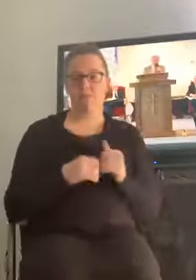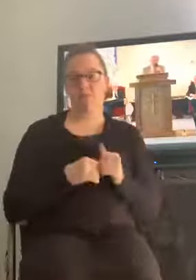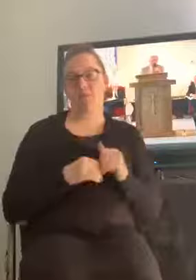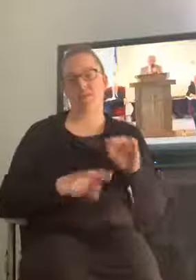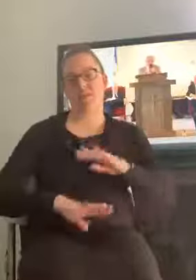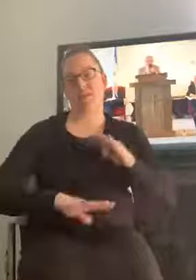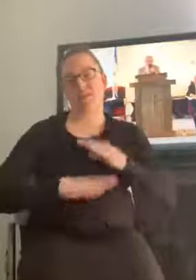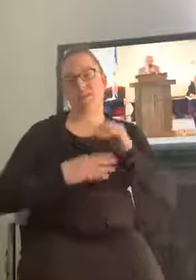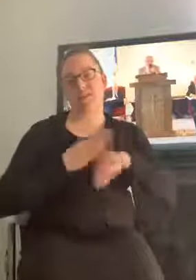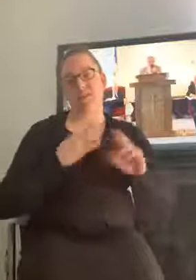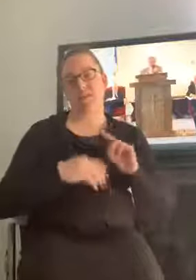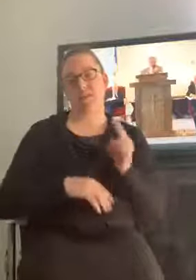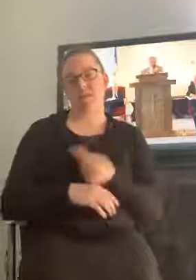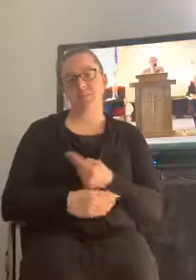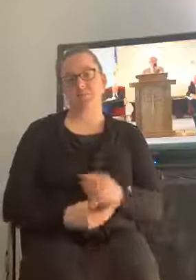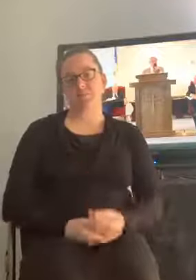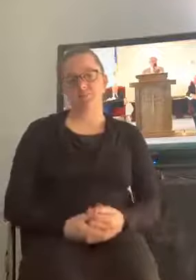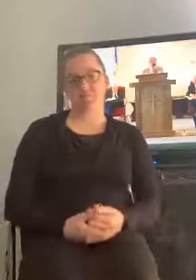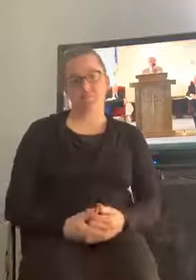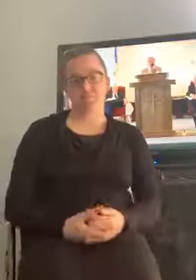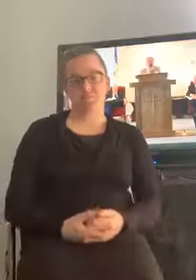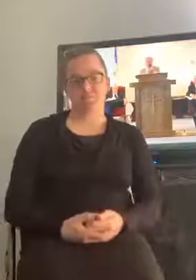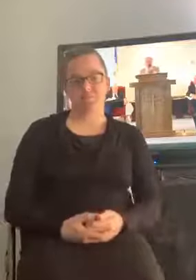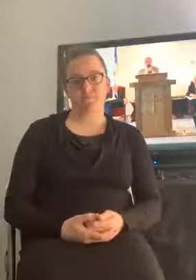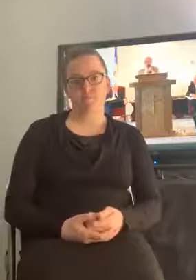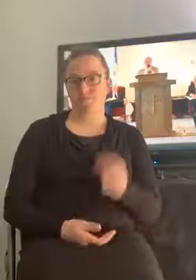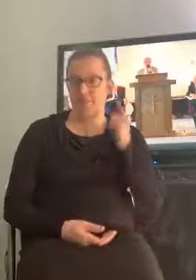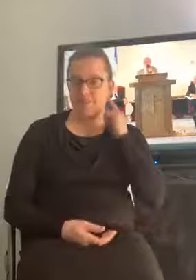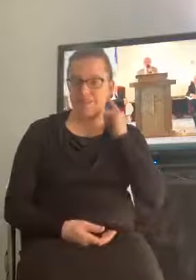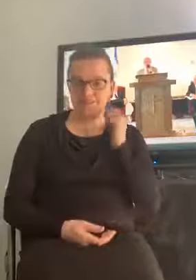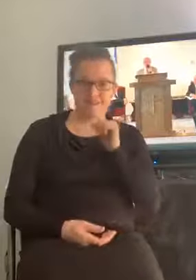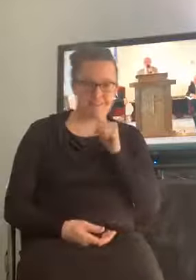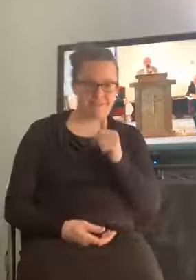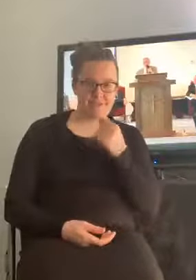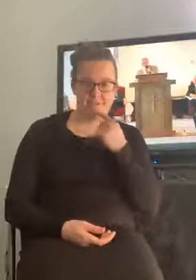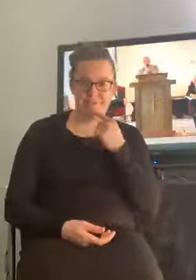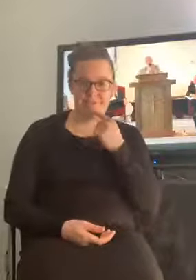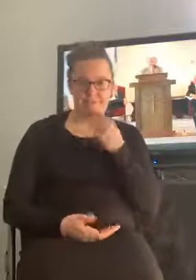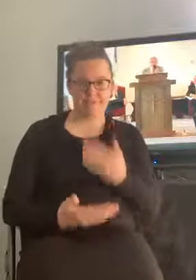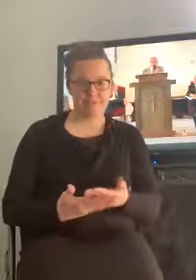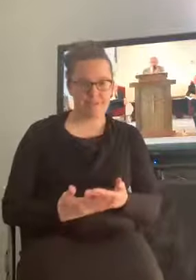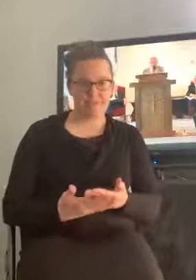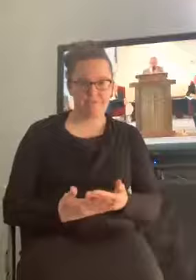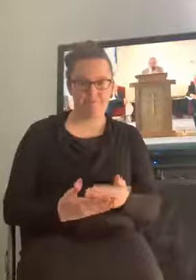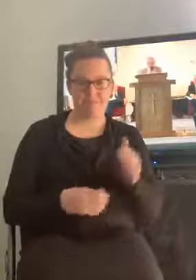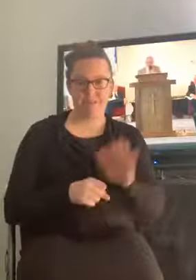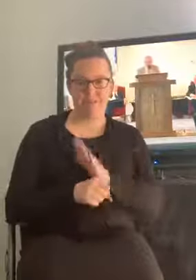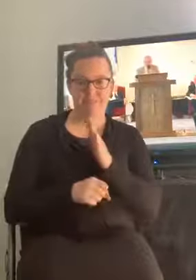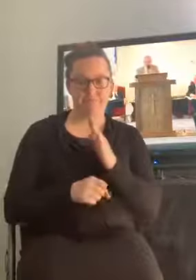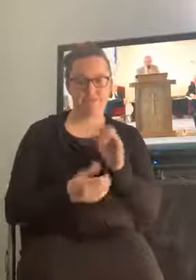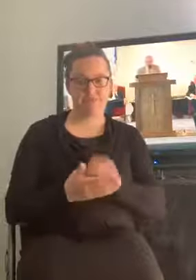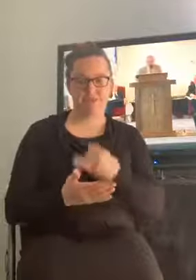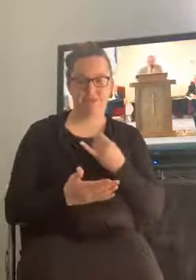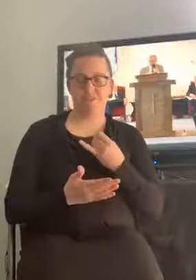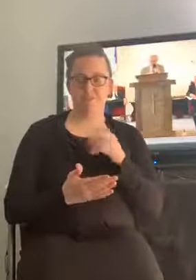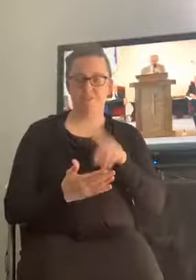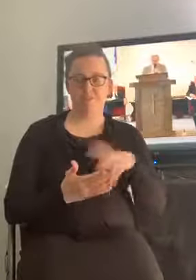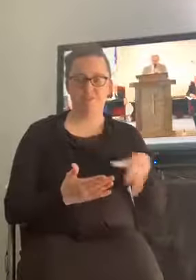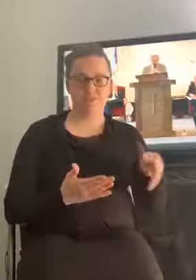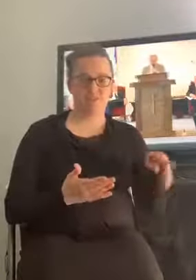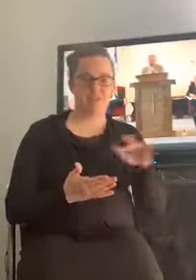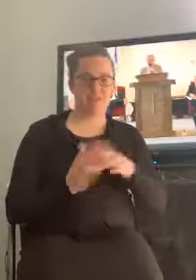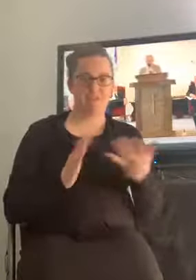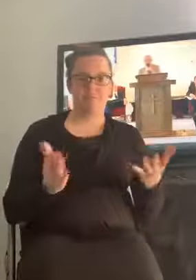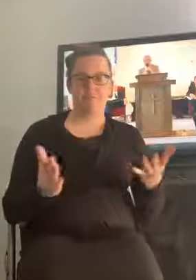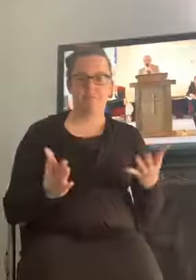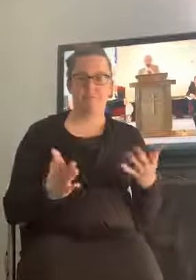Amen, brother. Listen, it's not good enough just simply to read the Word of God.